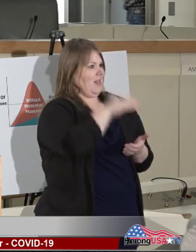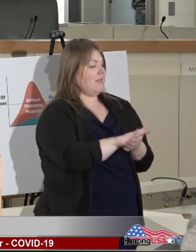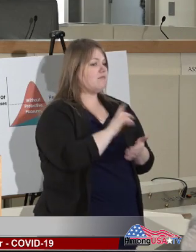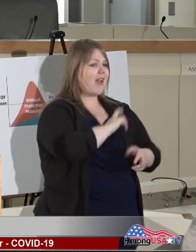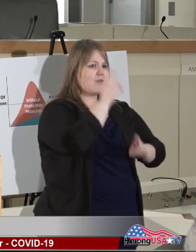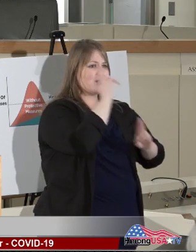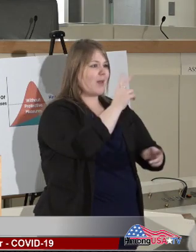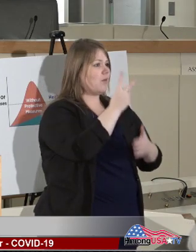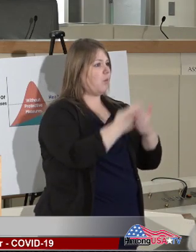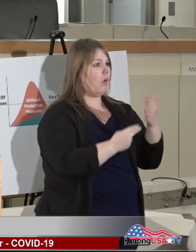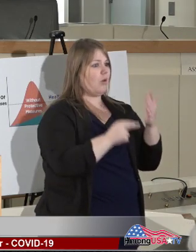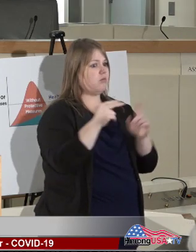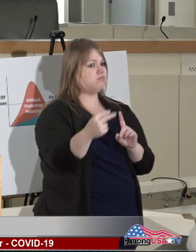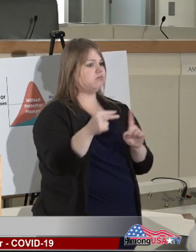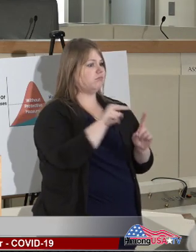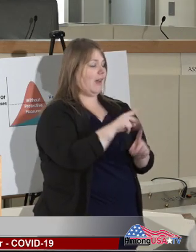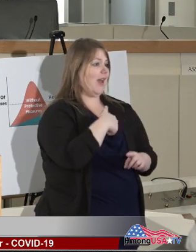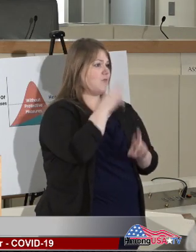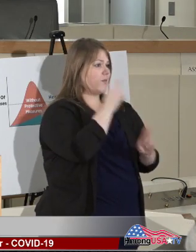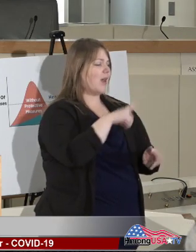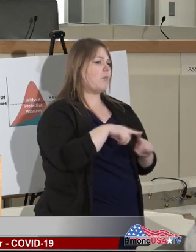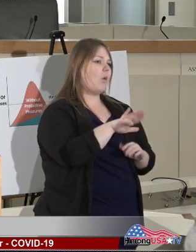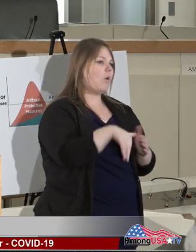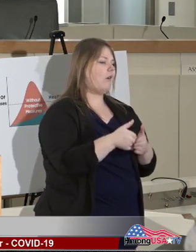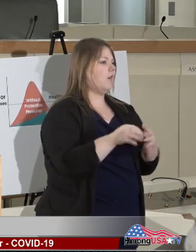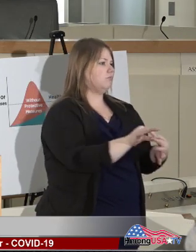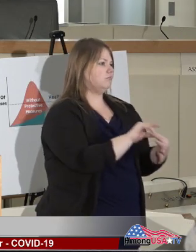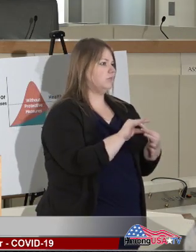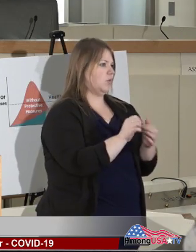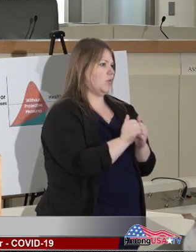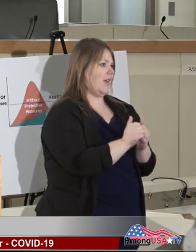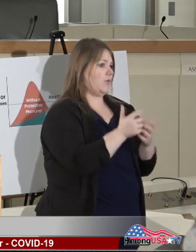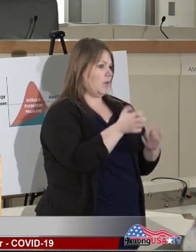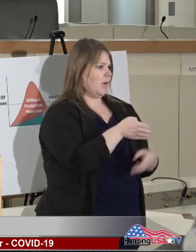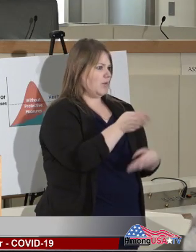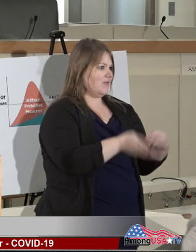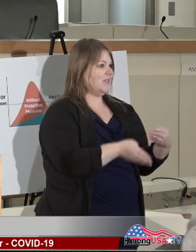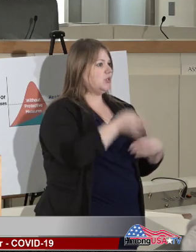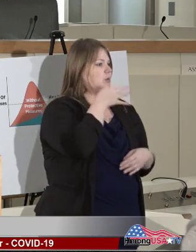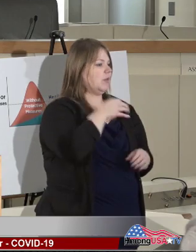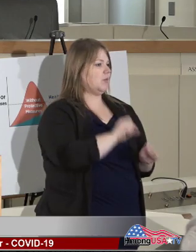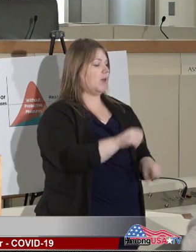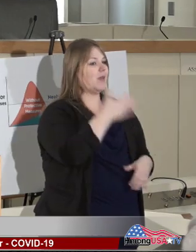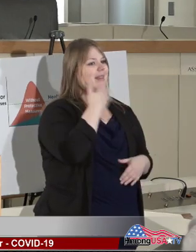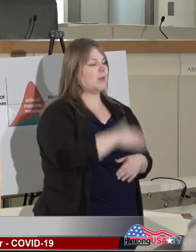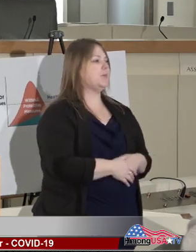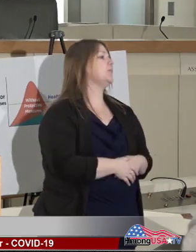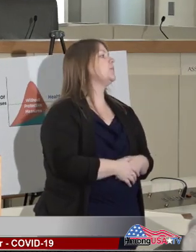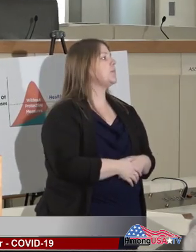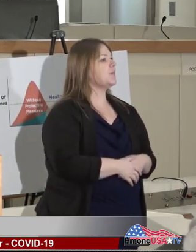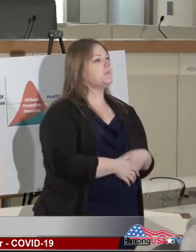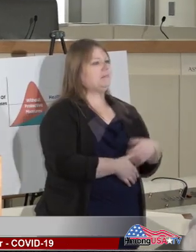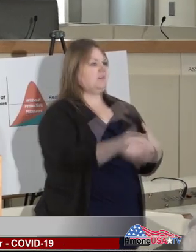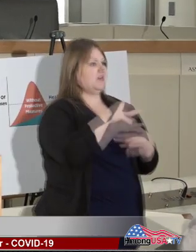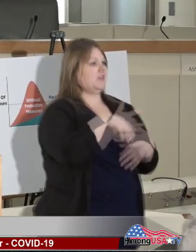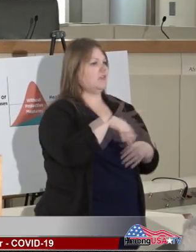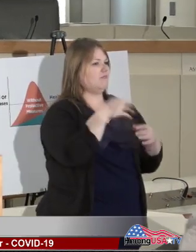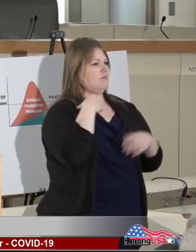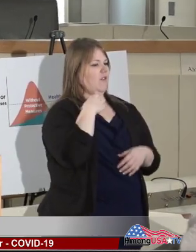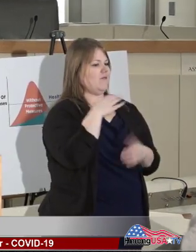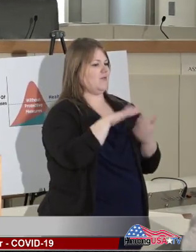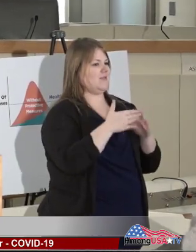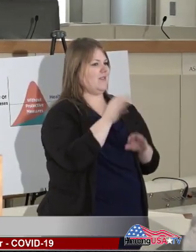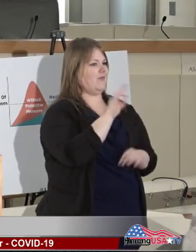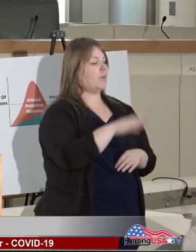of this deal, but we're all in this together. We want to get through this as soon as possible. Thank you. We'll be available for one-on-one